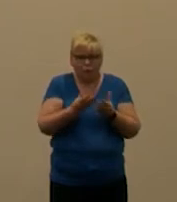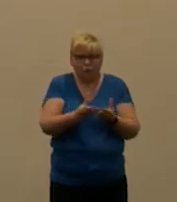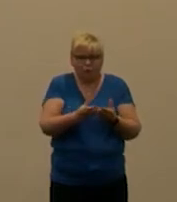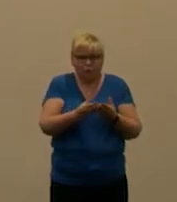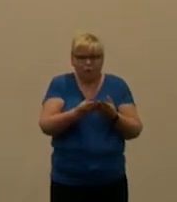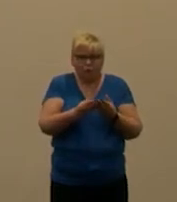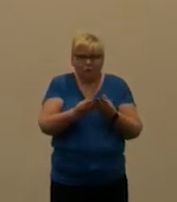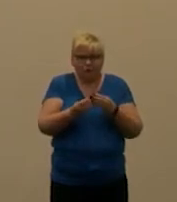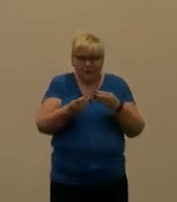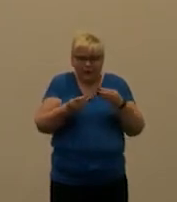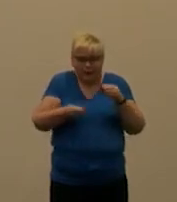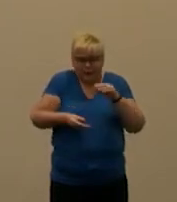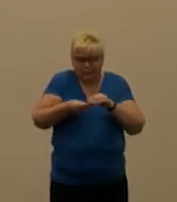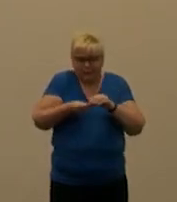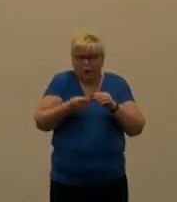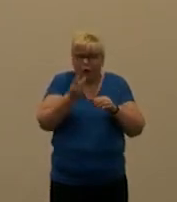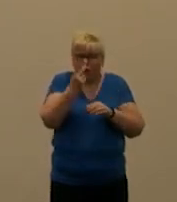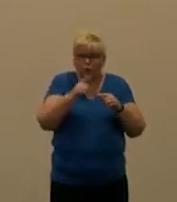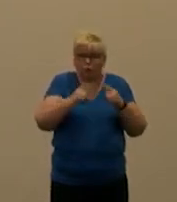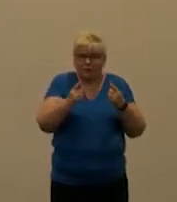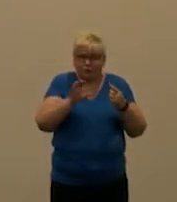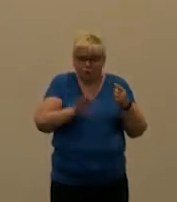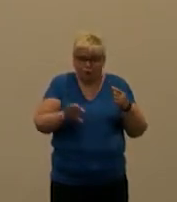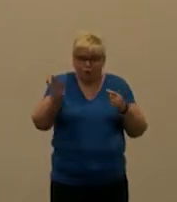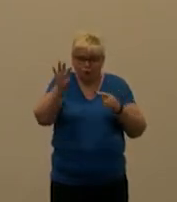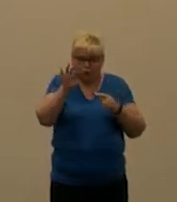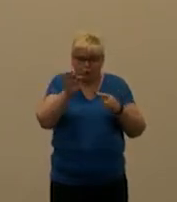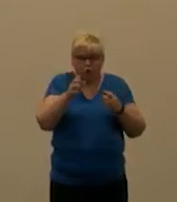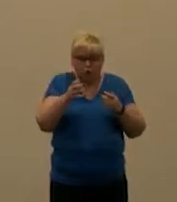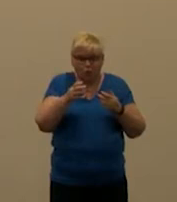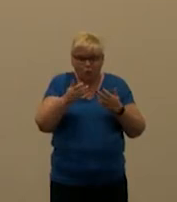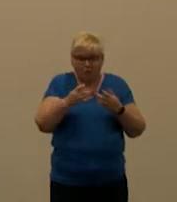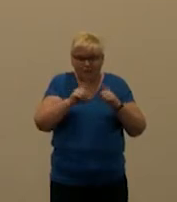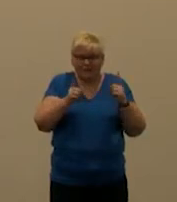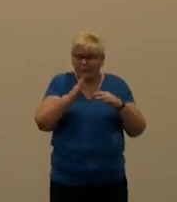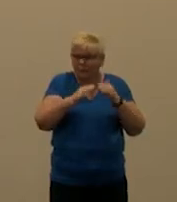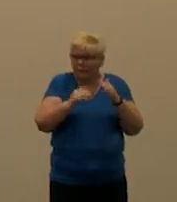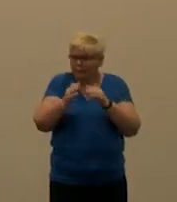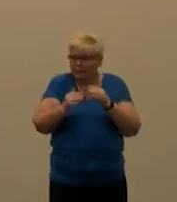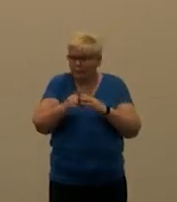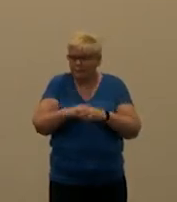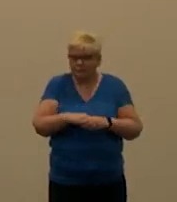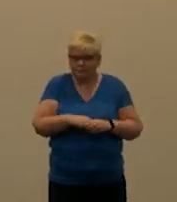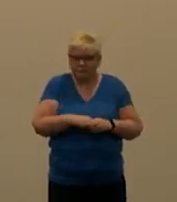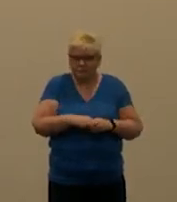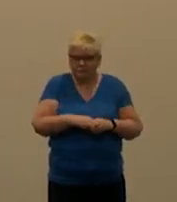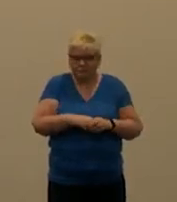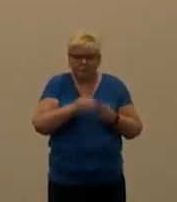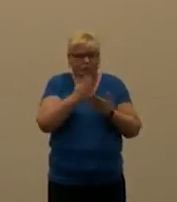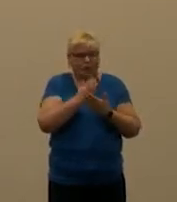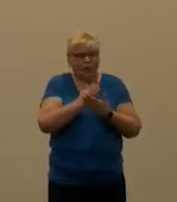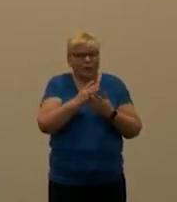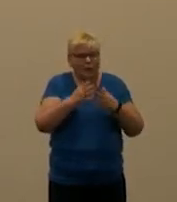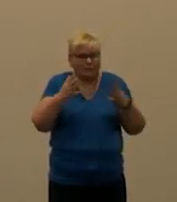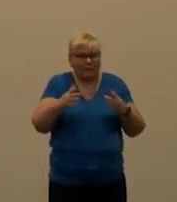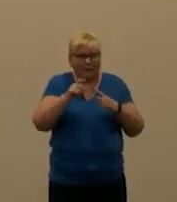two instances in two different Azure regions, so you have a high availability available. Another really big point